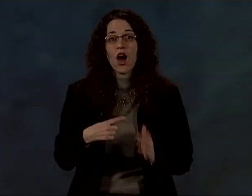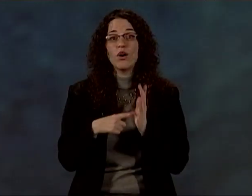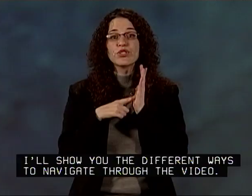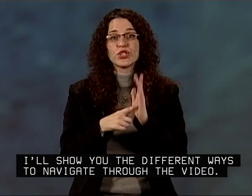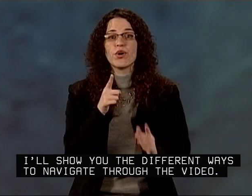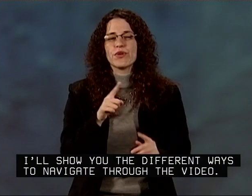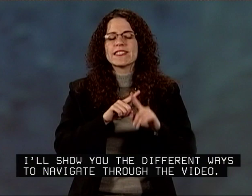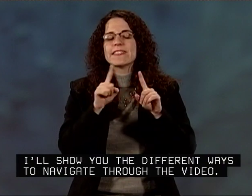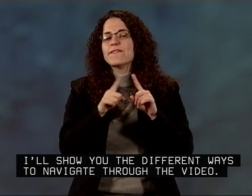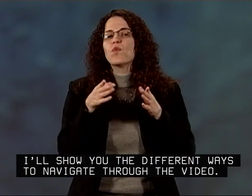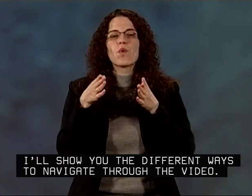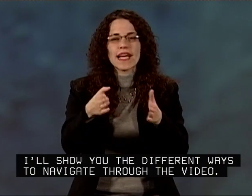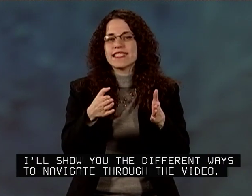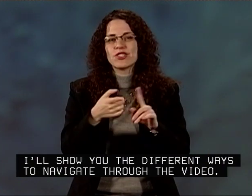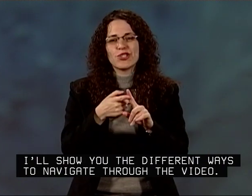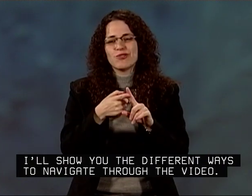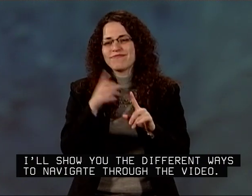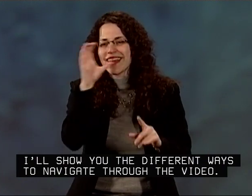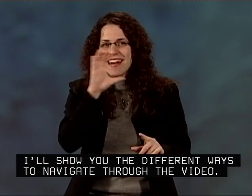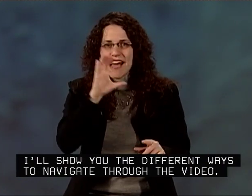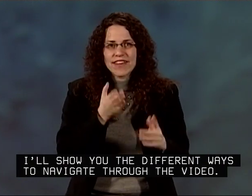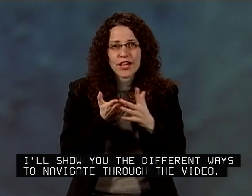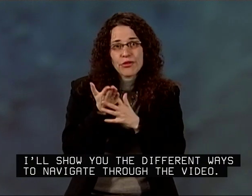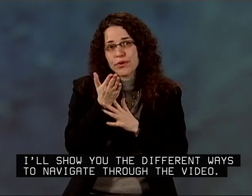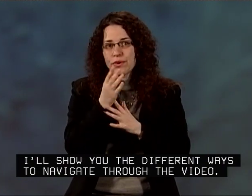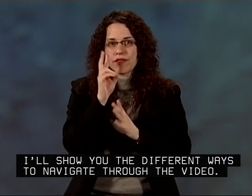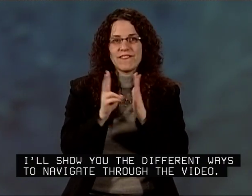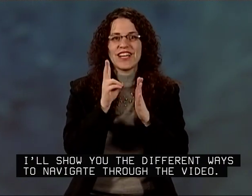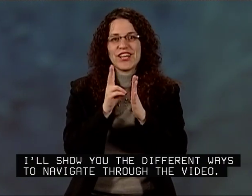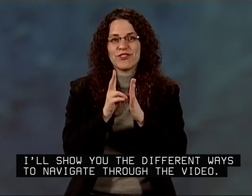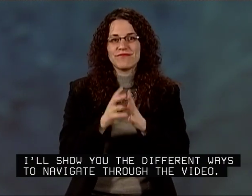I'll show you the different ways to navigate through the video.